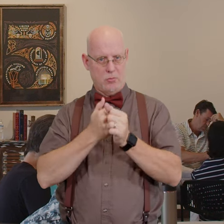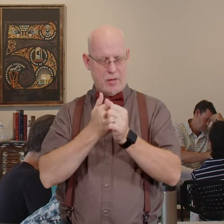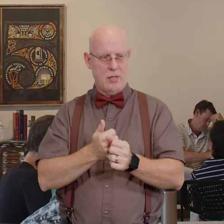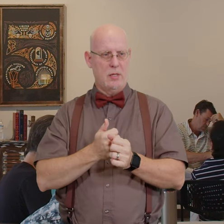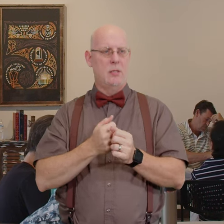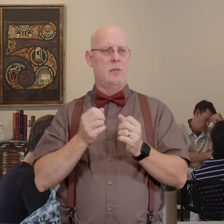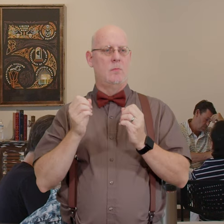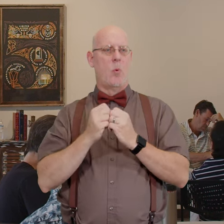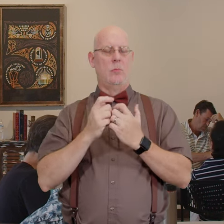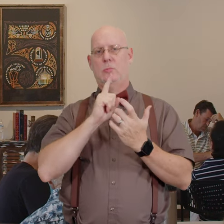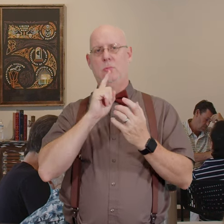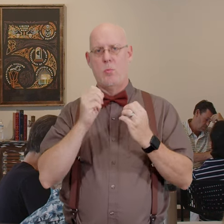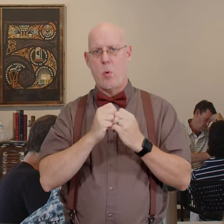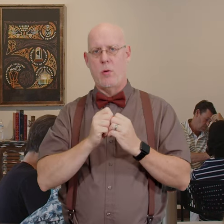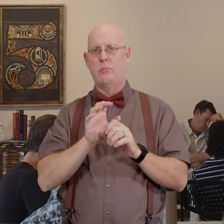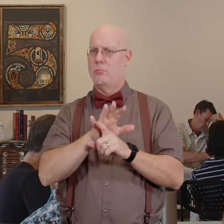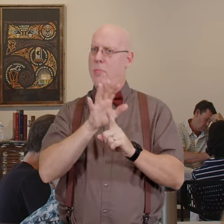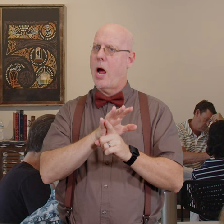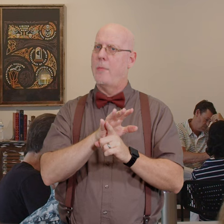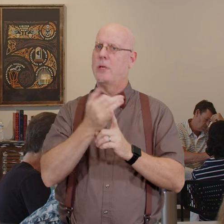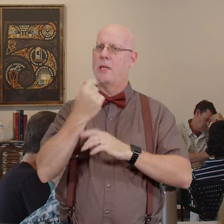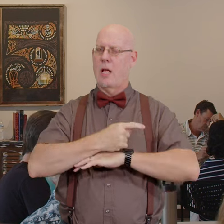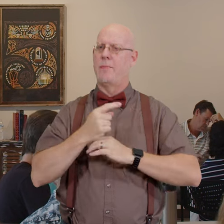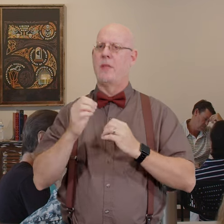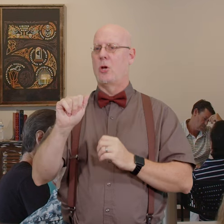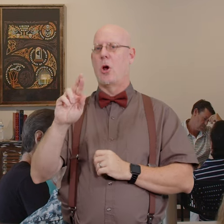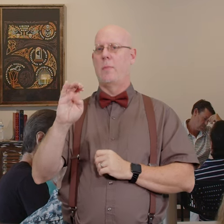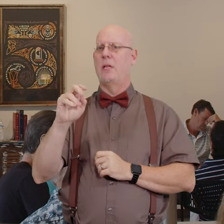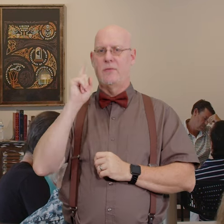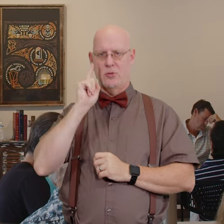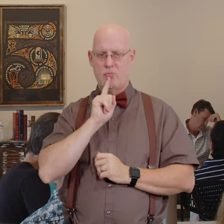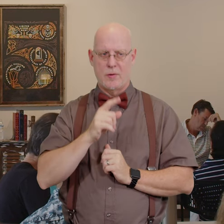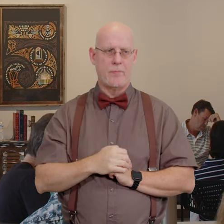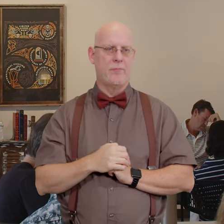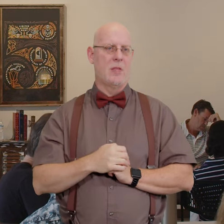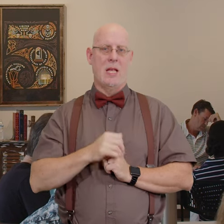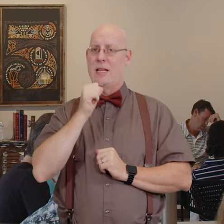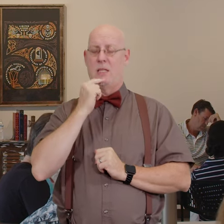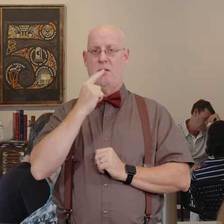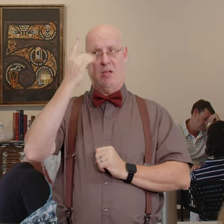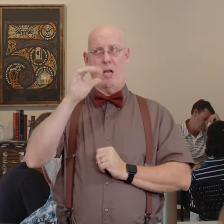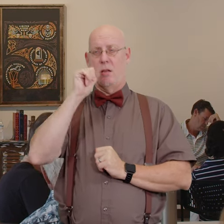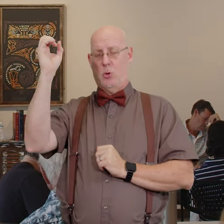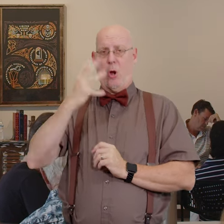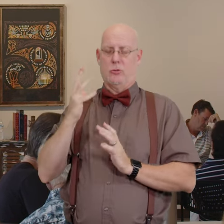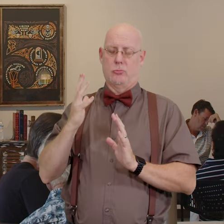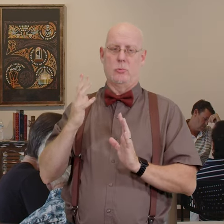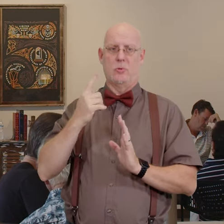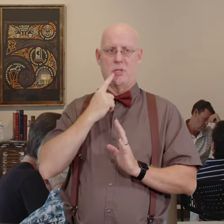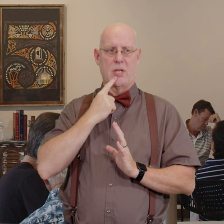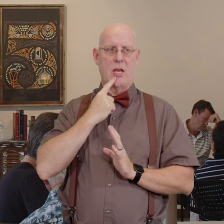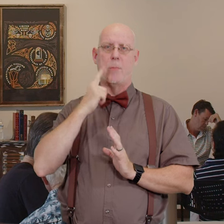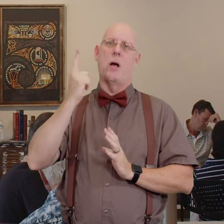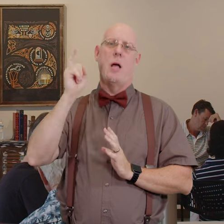you're tracking this, the more, certainly the more prevalent view in Christianity today, certainly the Arminian view. So they would not say that God's not gracious.